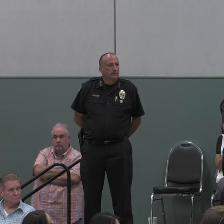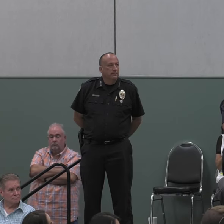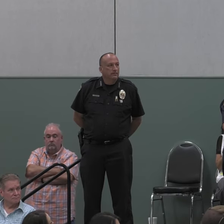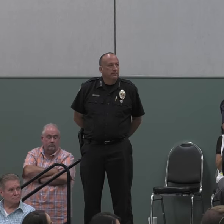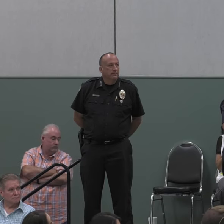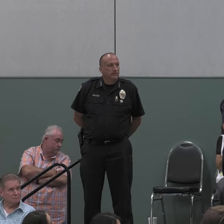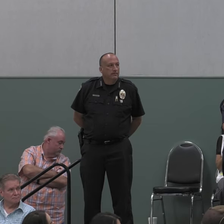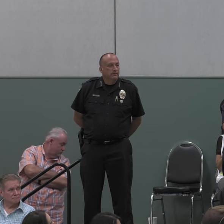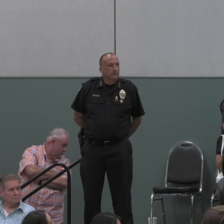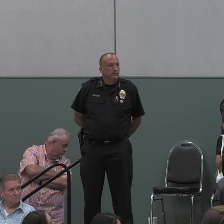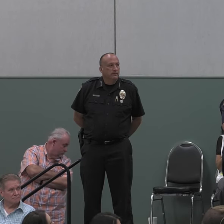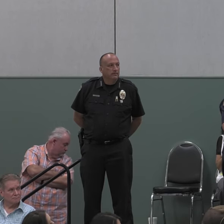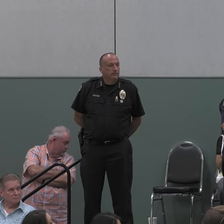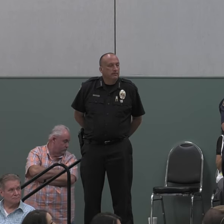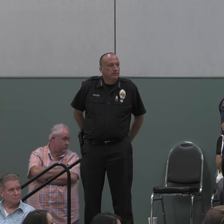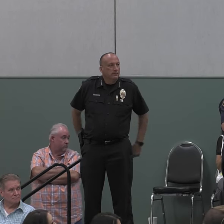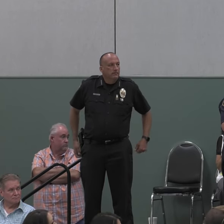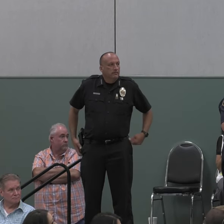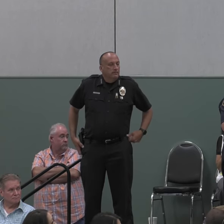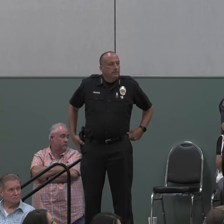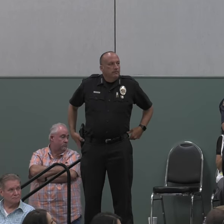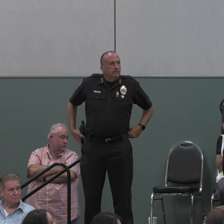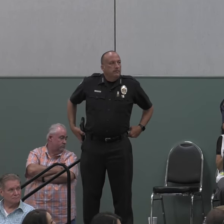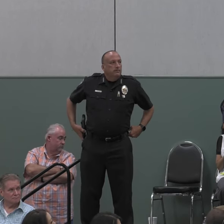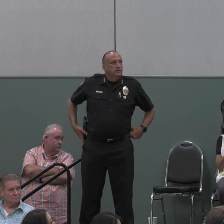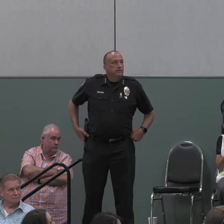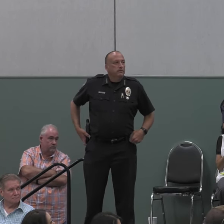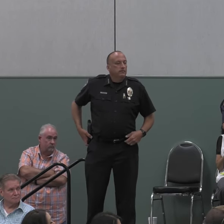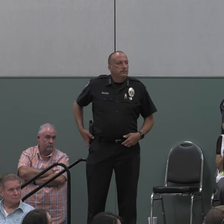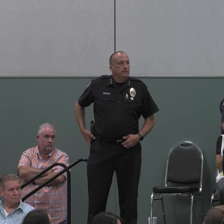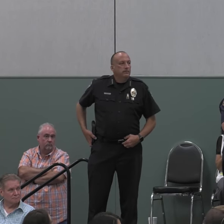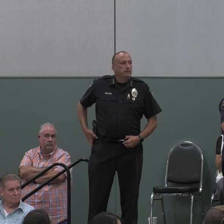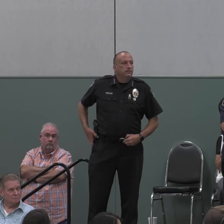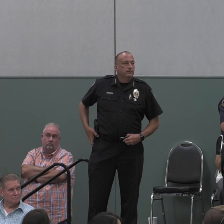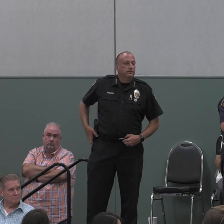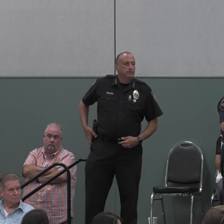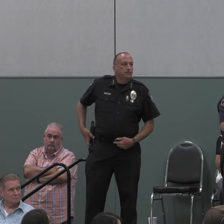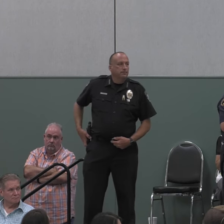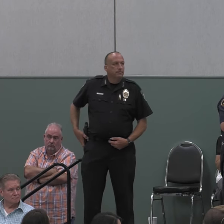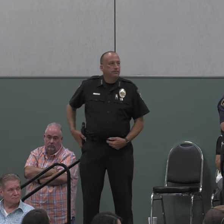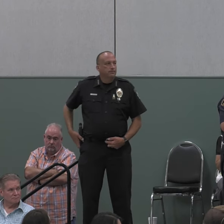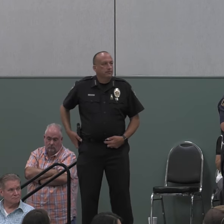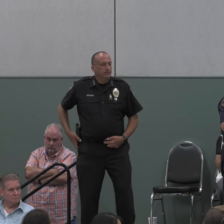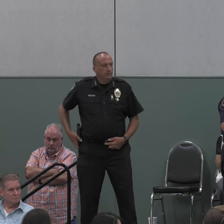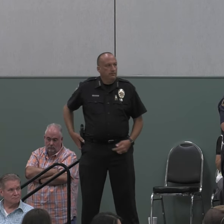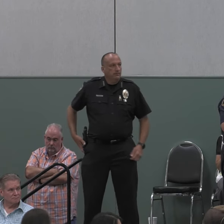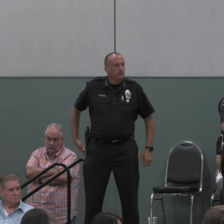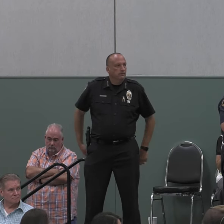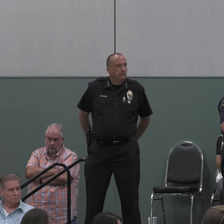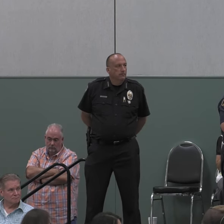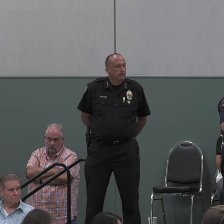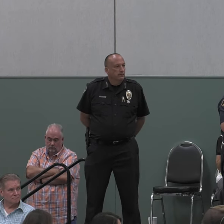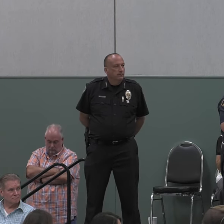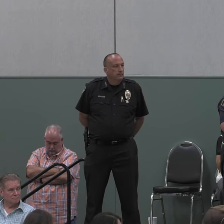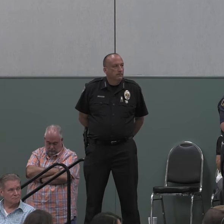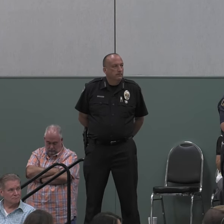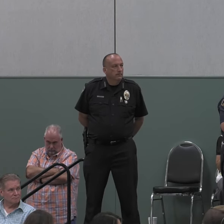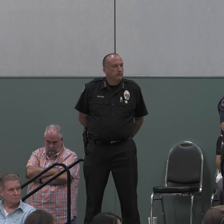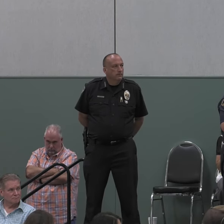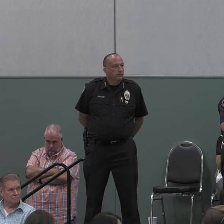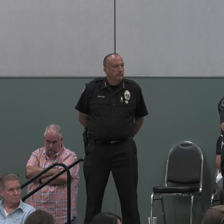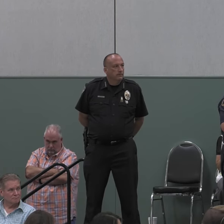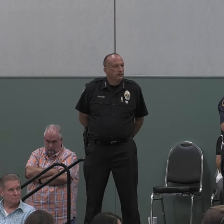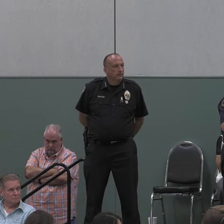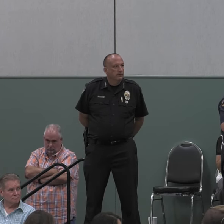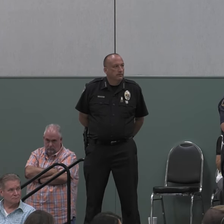do have a question, though. With the growth that Ridgecrest has experienced in recent years, do you see a need for more than only two